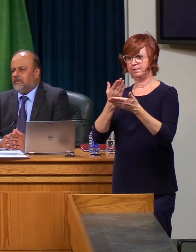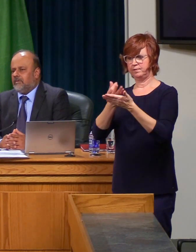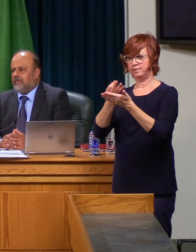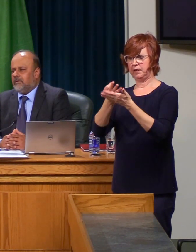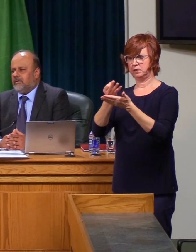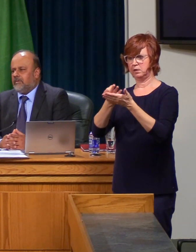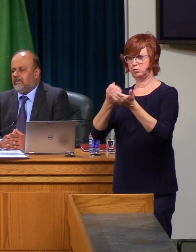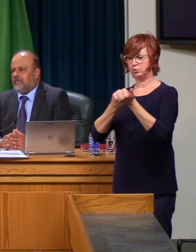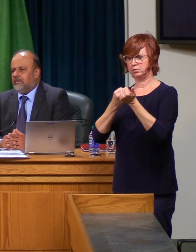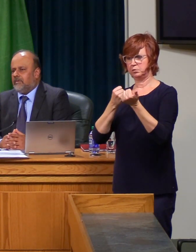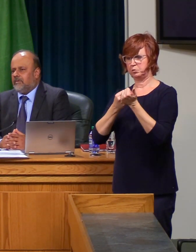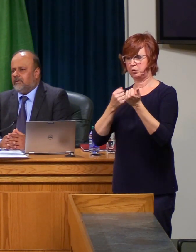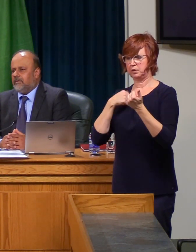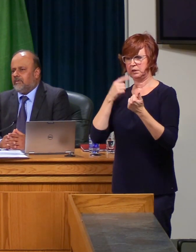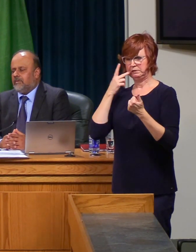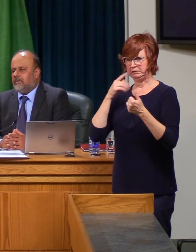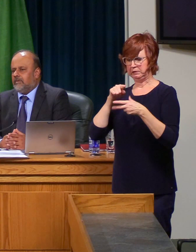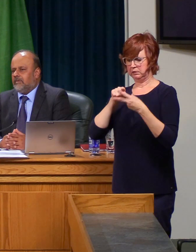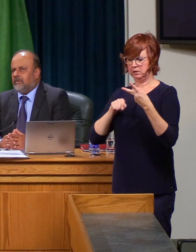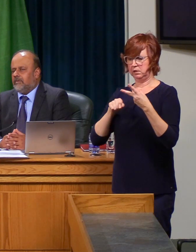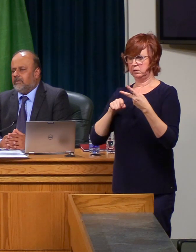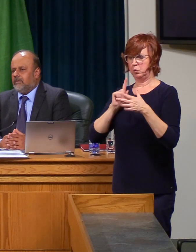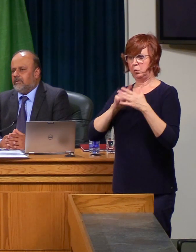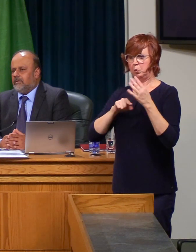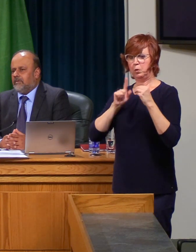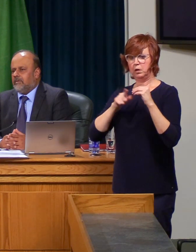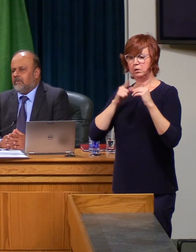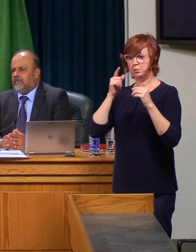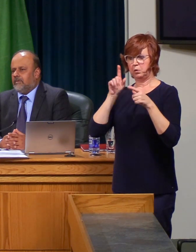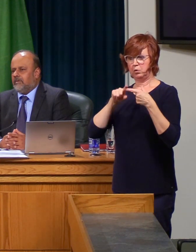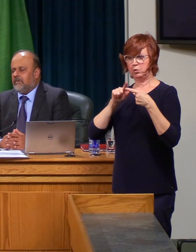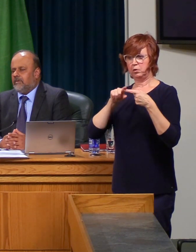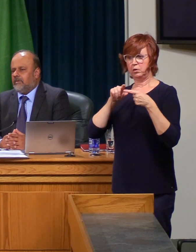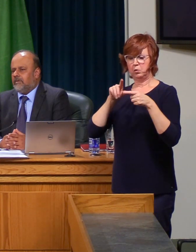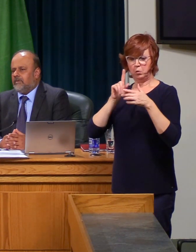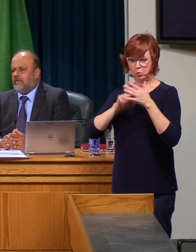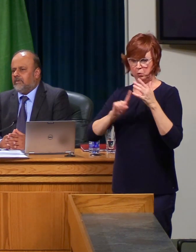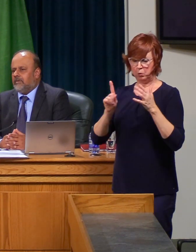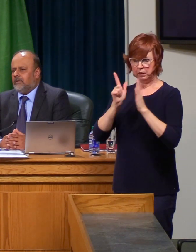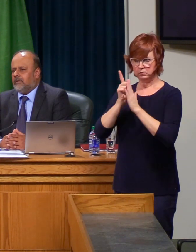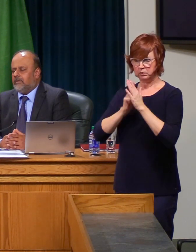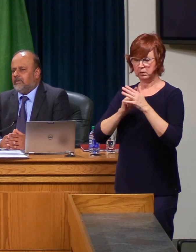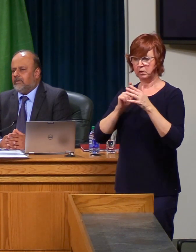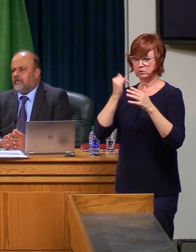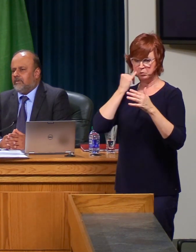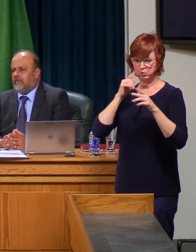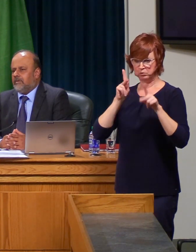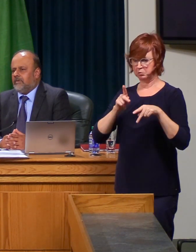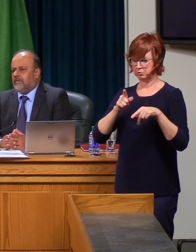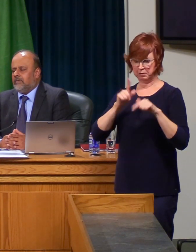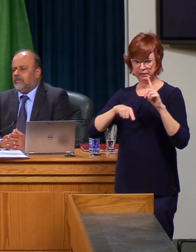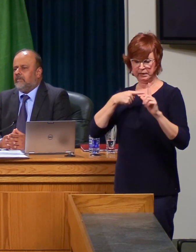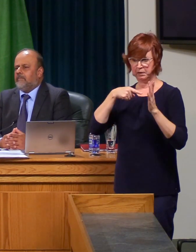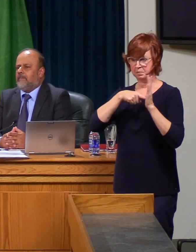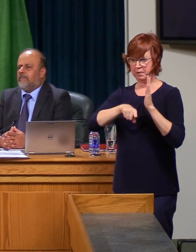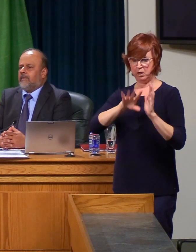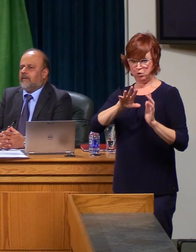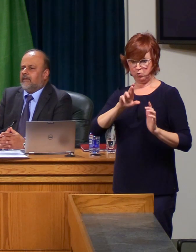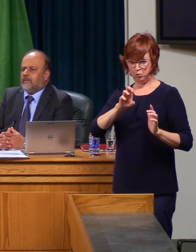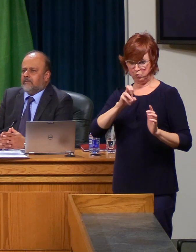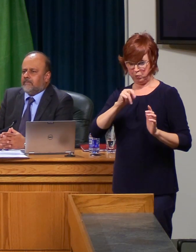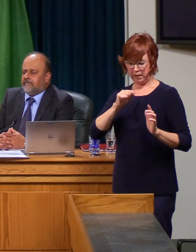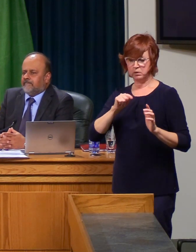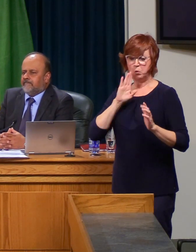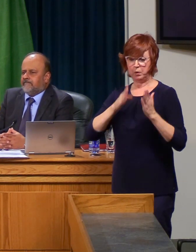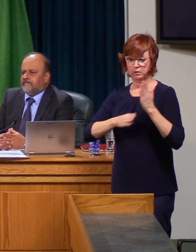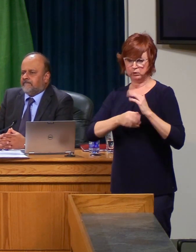people that may be facing eviction, which is something that the opposition has called for. I'm wondering why you didn't put that in. I'm also wondering about